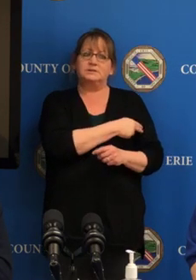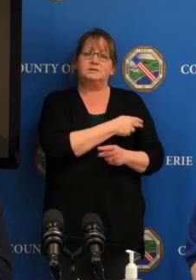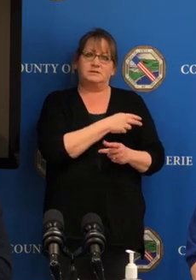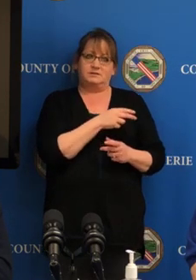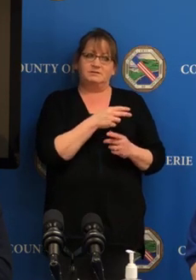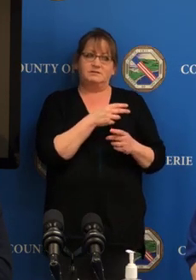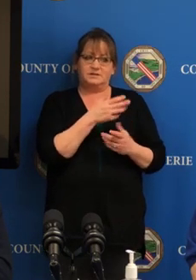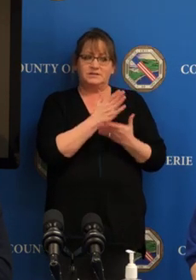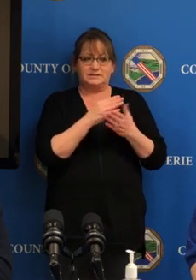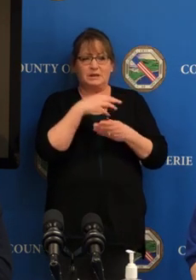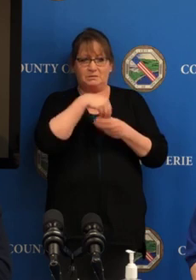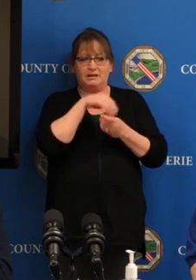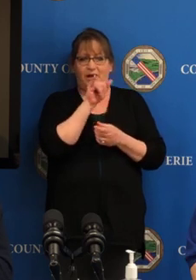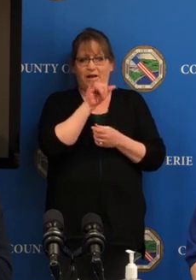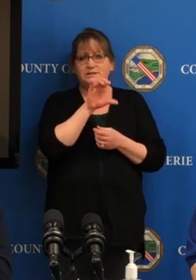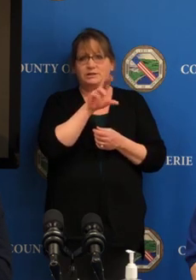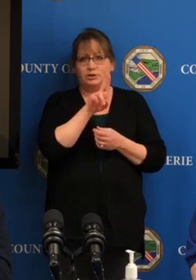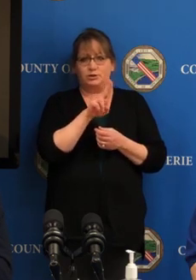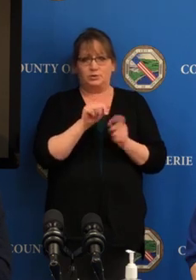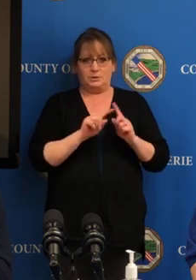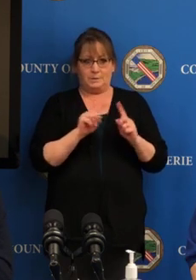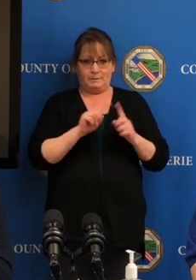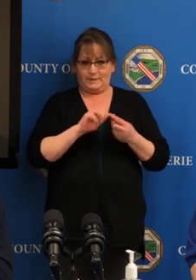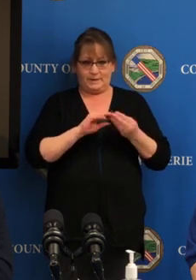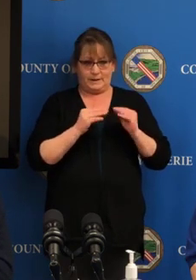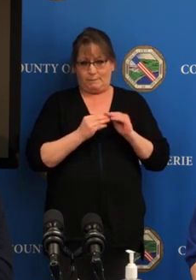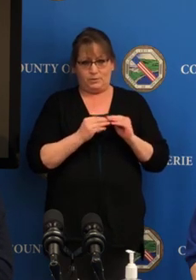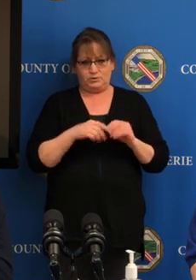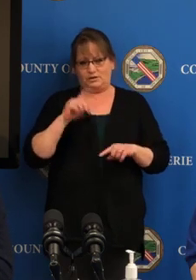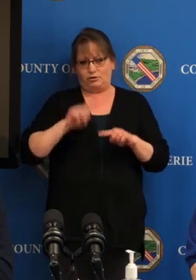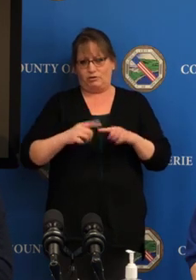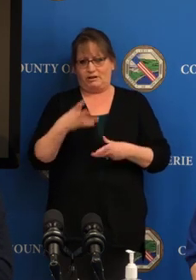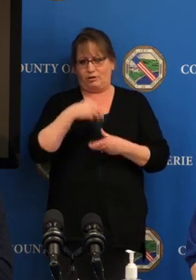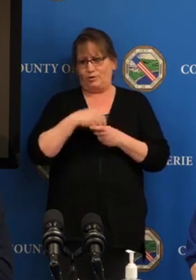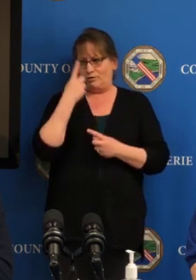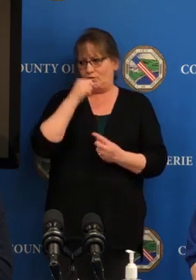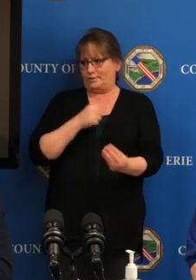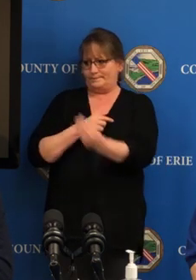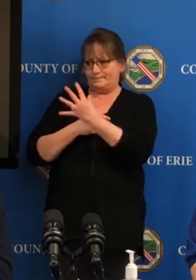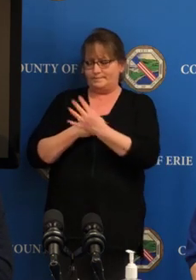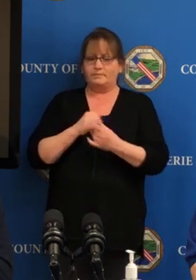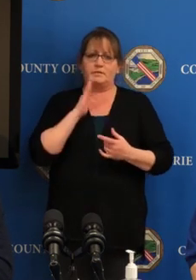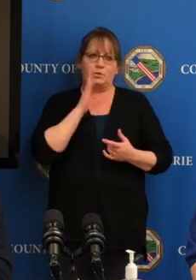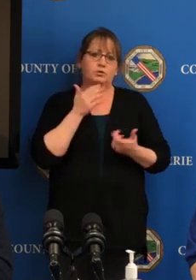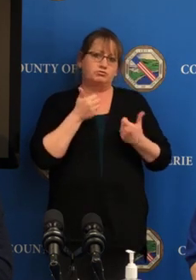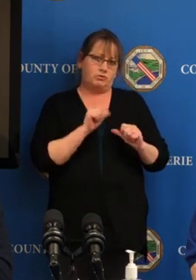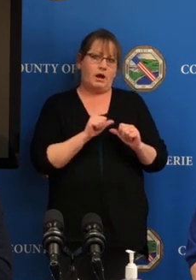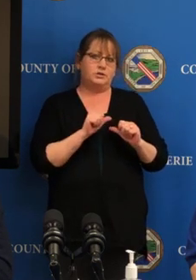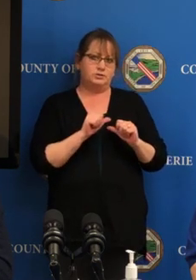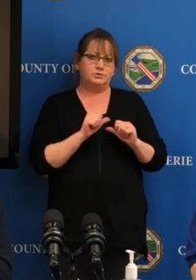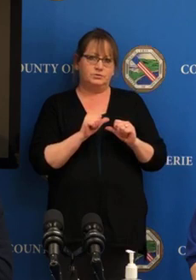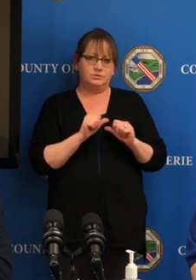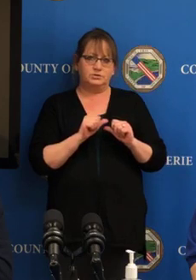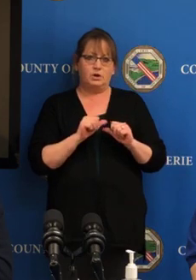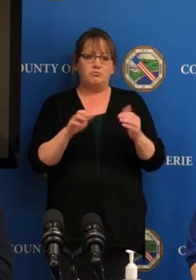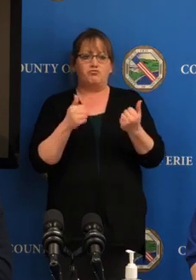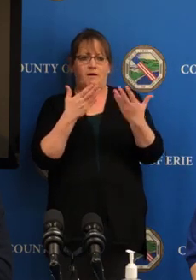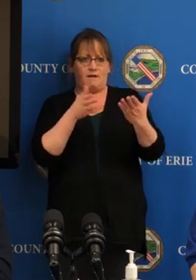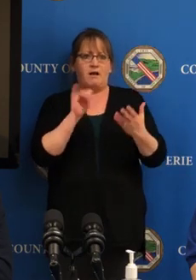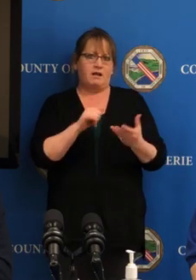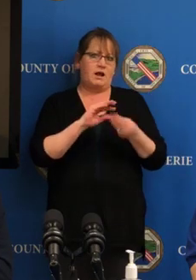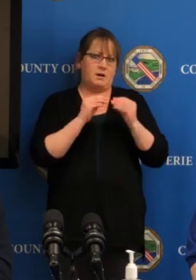but I got the numbers too late to include in our presentation, so we'll try to prevent that. We'll provide